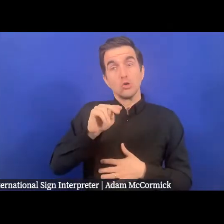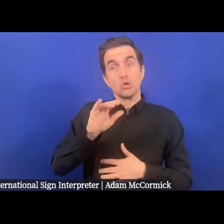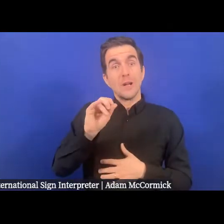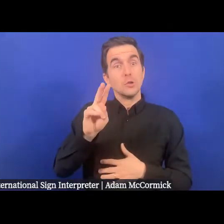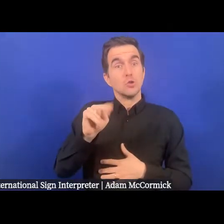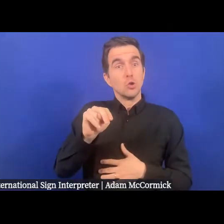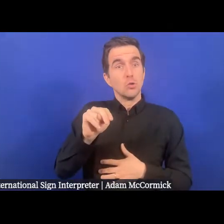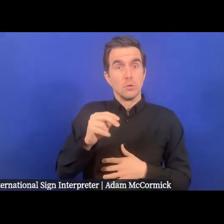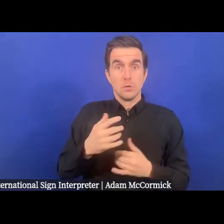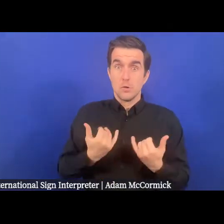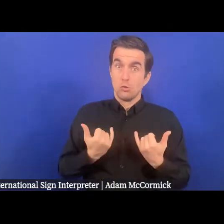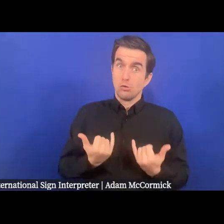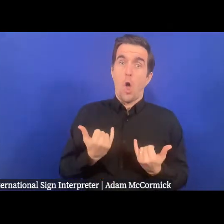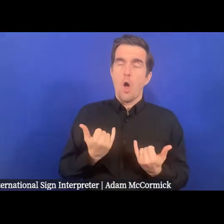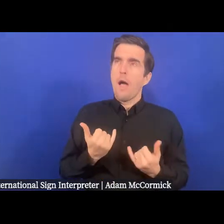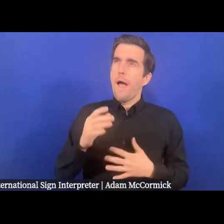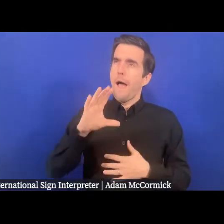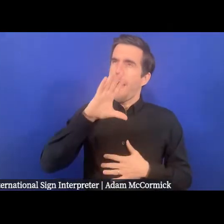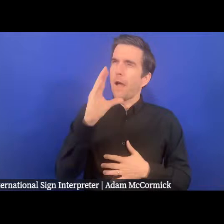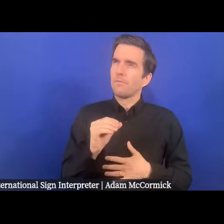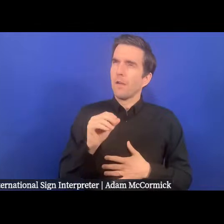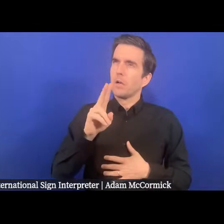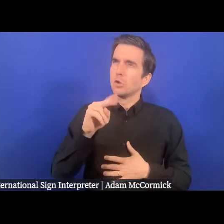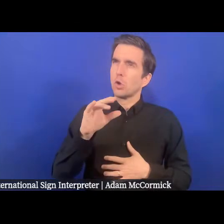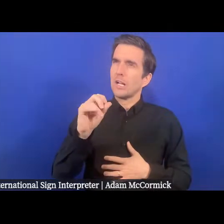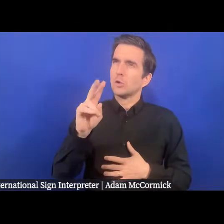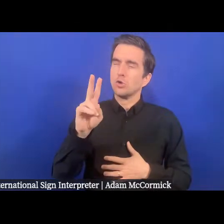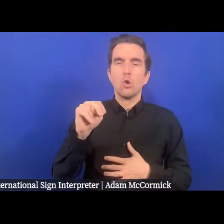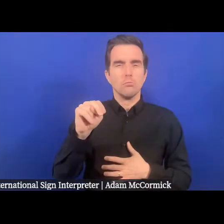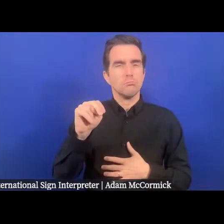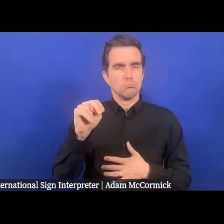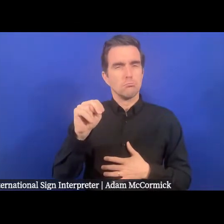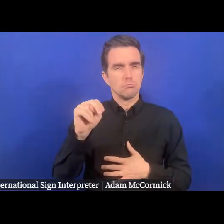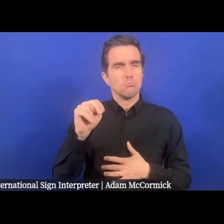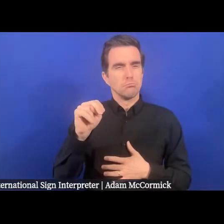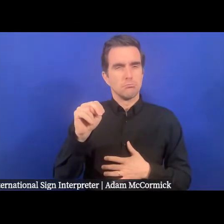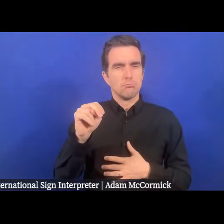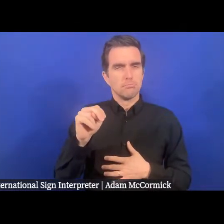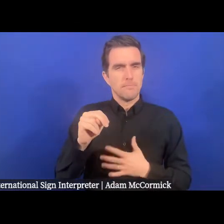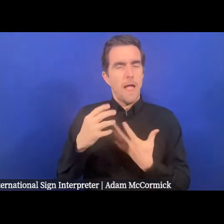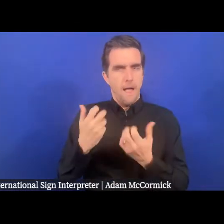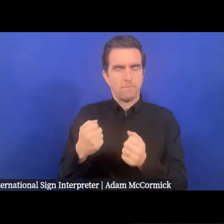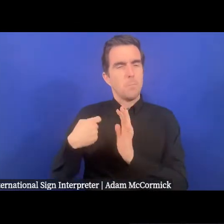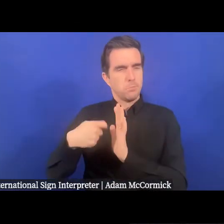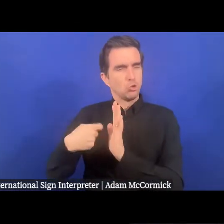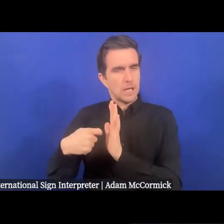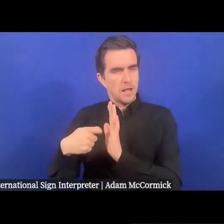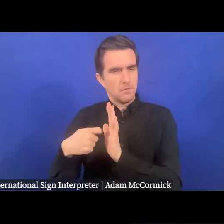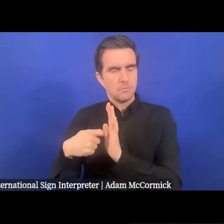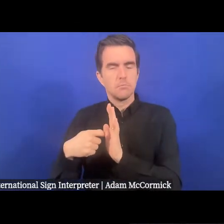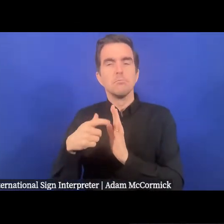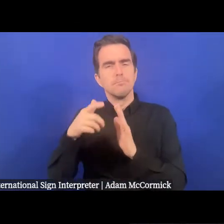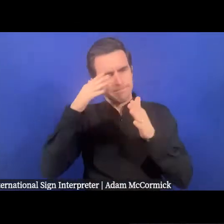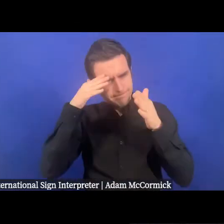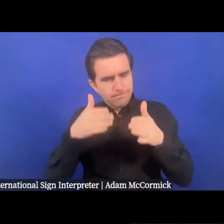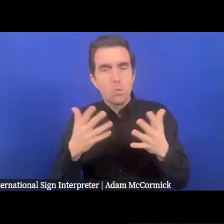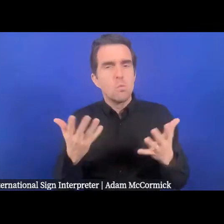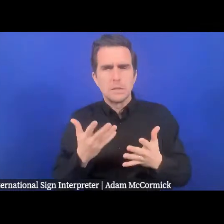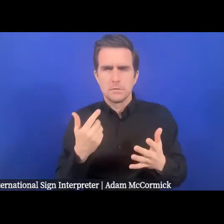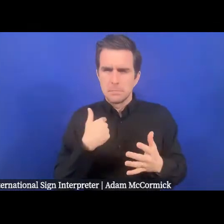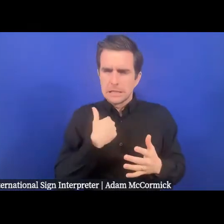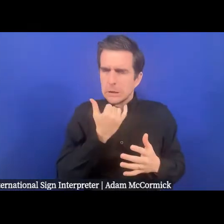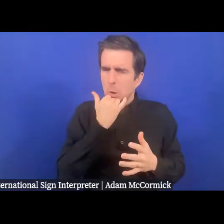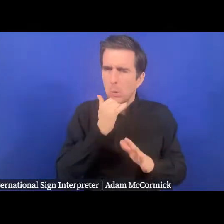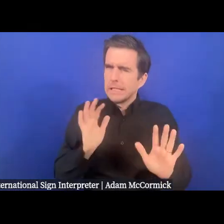a focus on, if I'm not mistaken, it's $100 million project, and it's being worked through NAPAD, which is the technical arm of